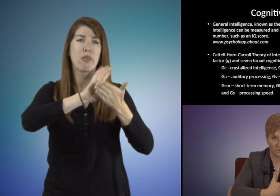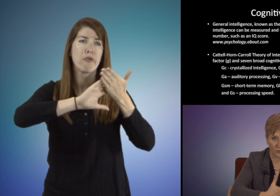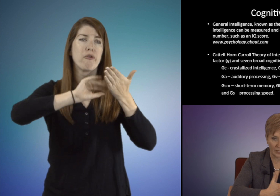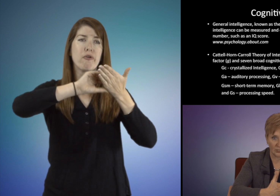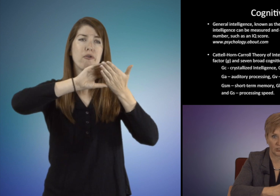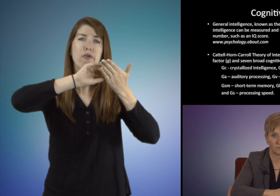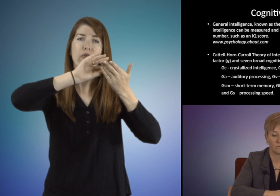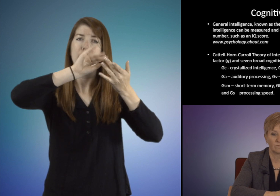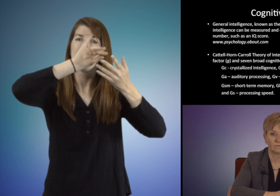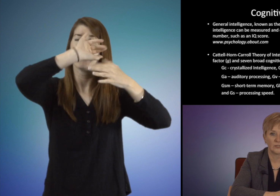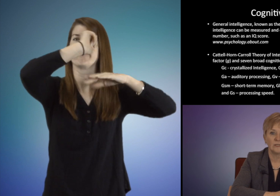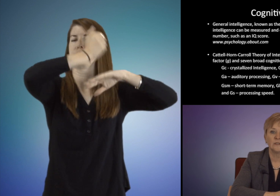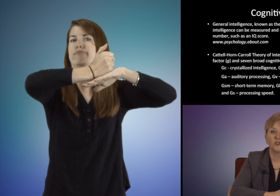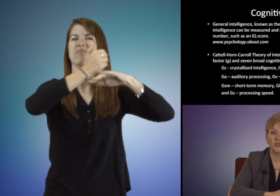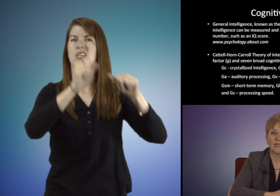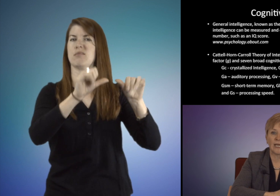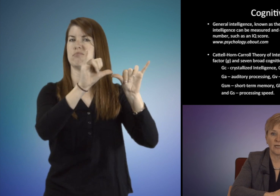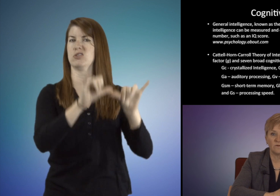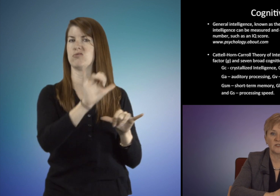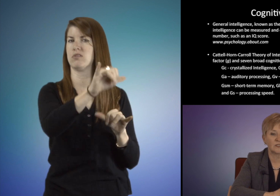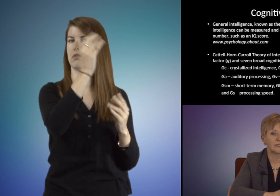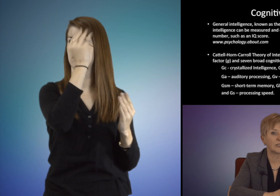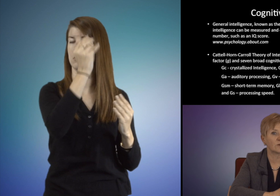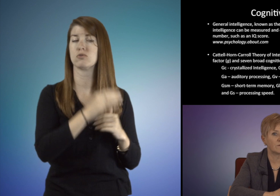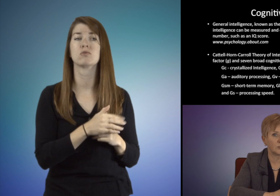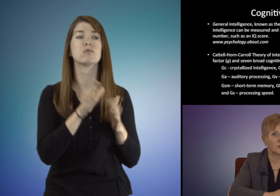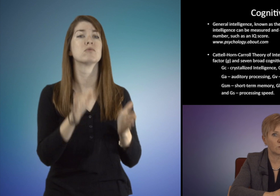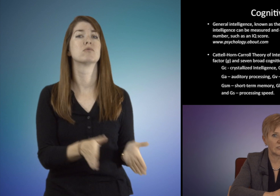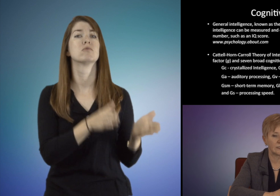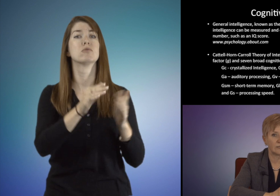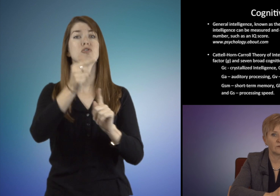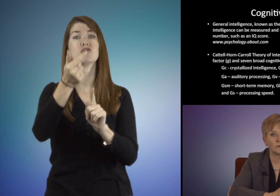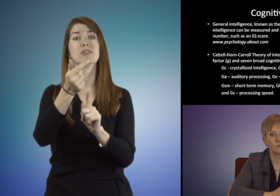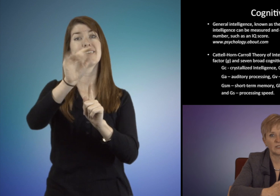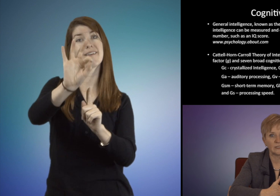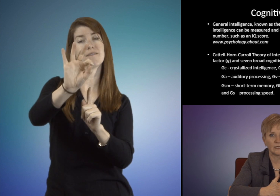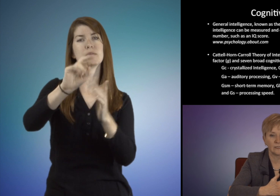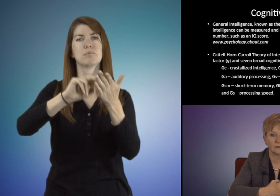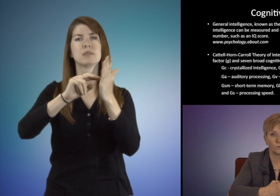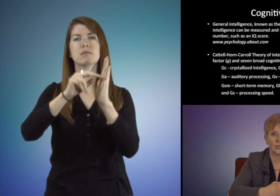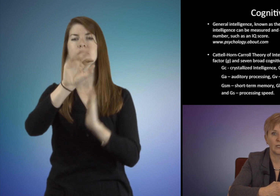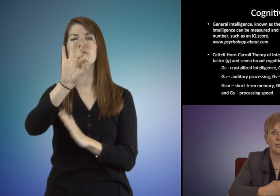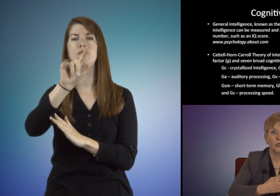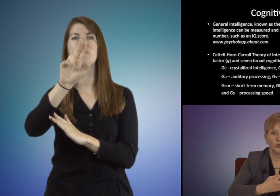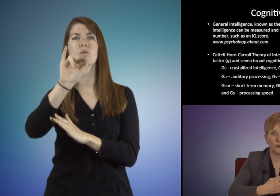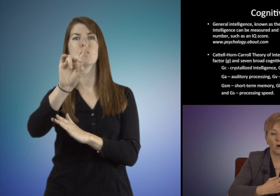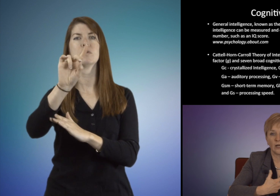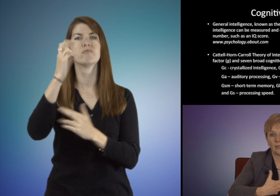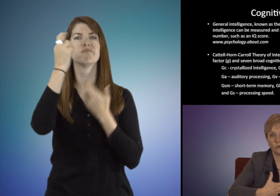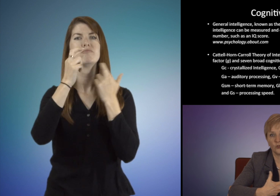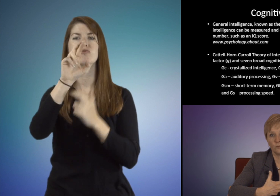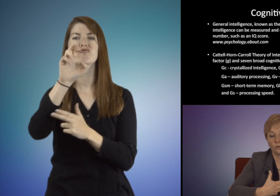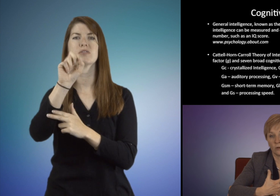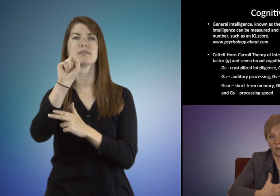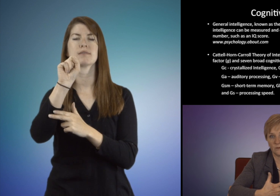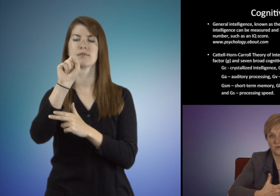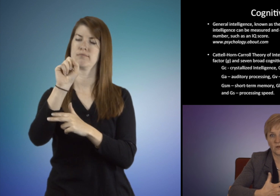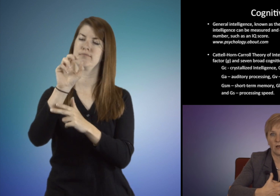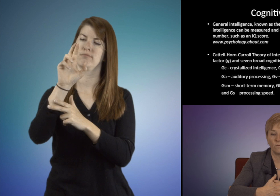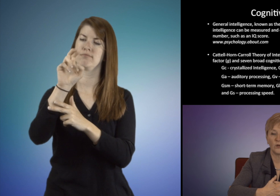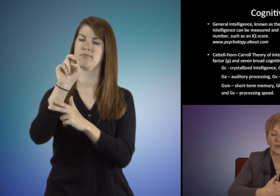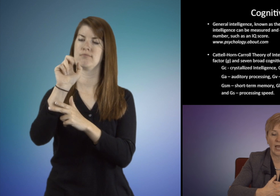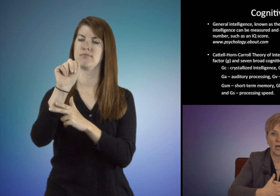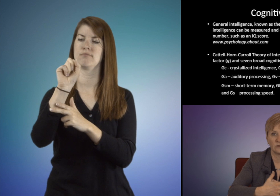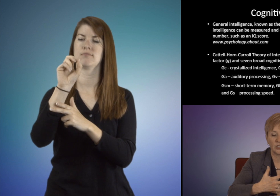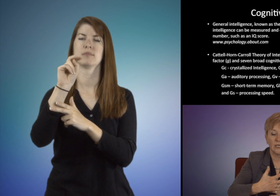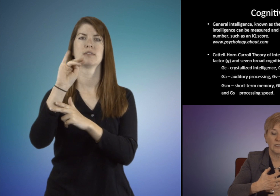that information. GF is considered fluid reasoning. Fluid reasoning is when you are able to problem